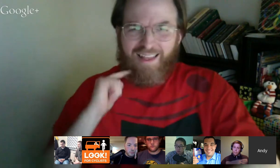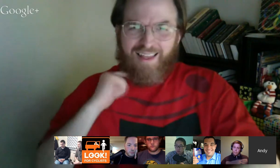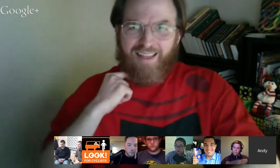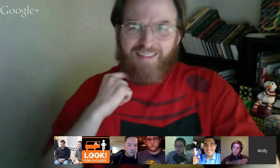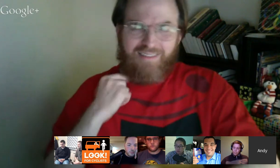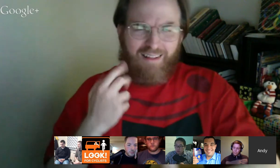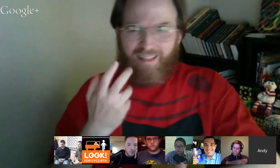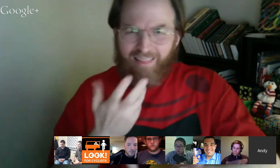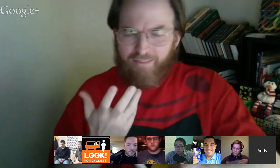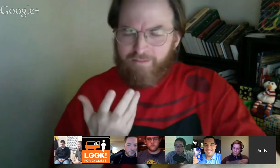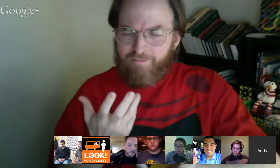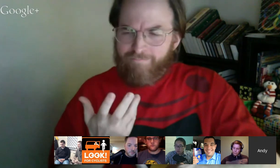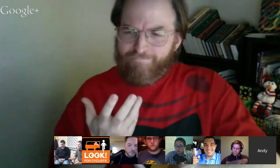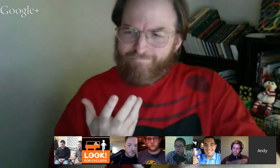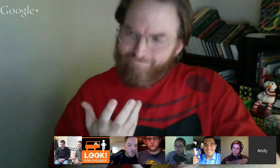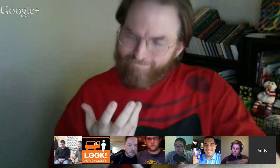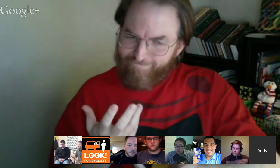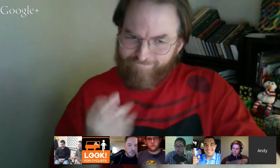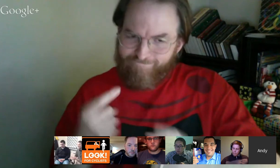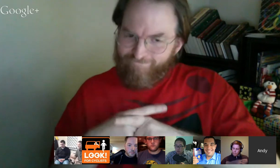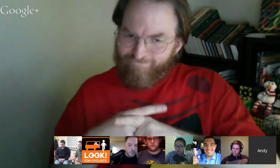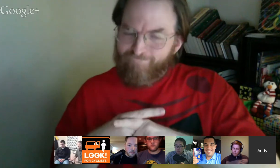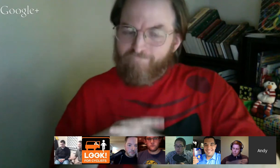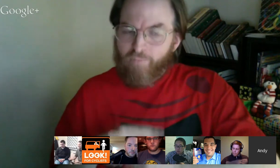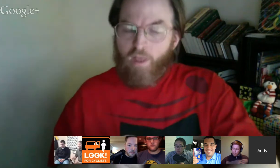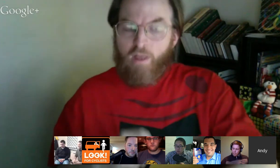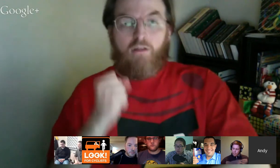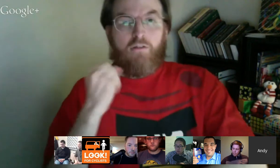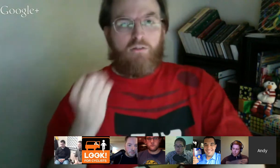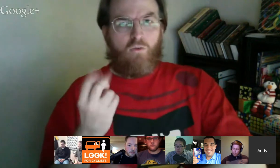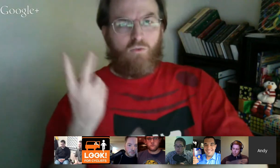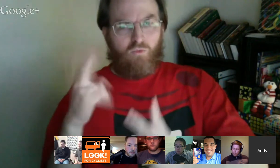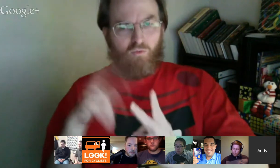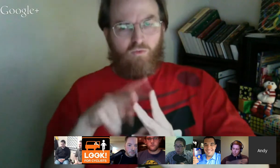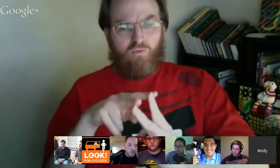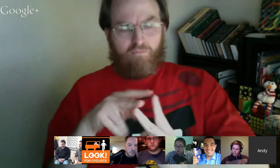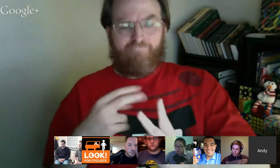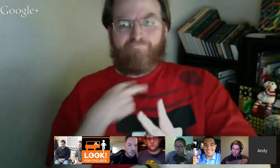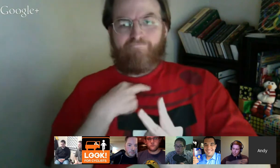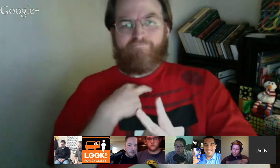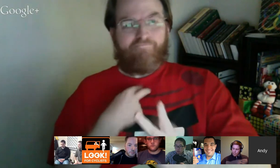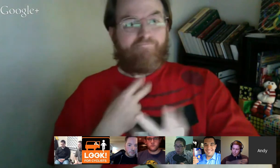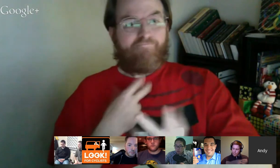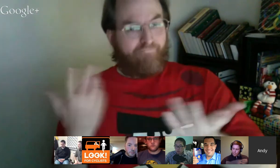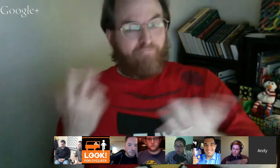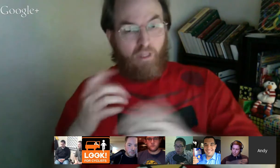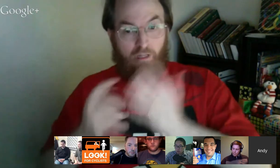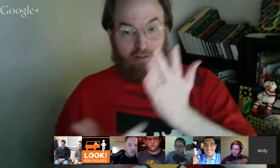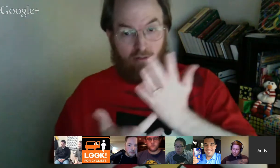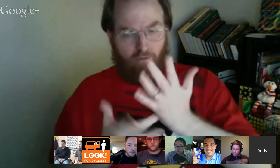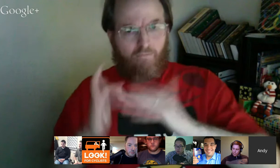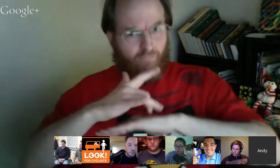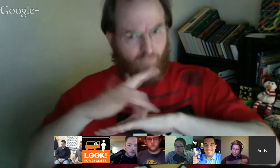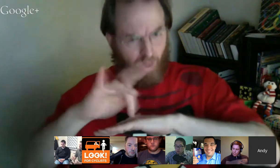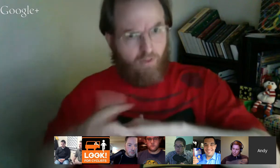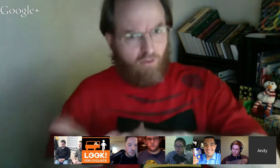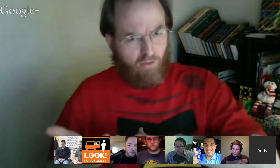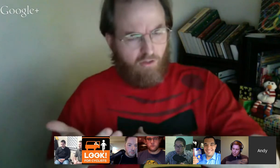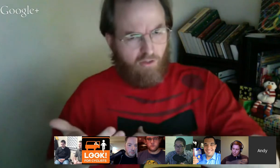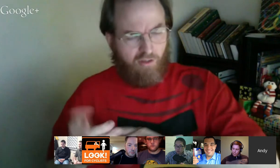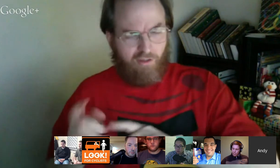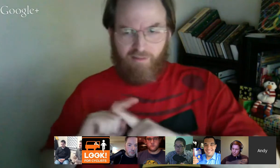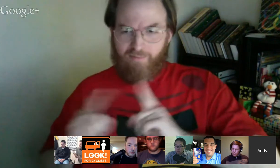face, but I was stuck. Like, it was really hard. So those two things really